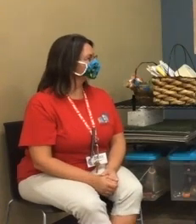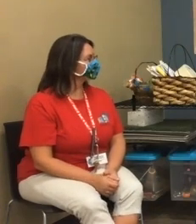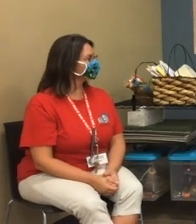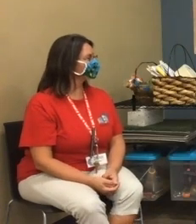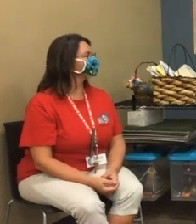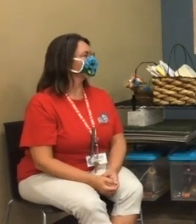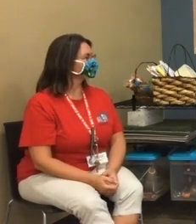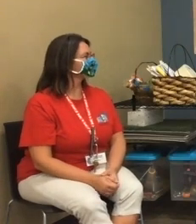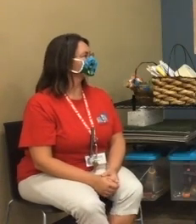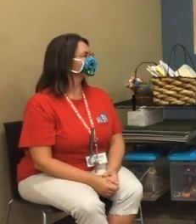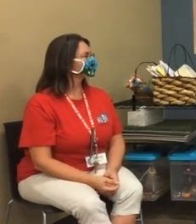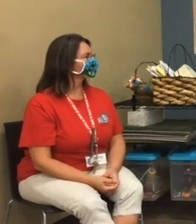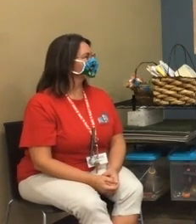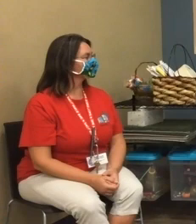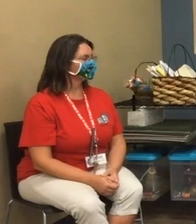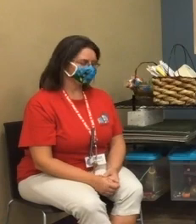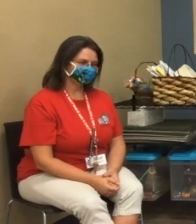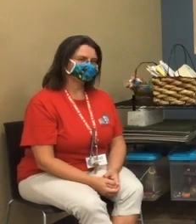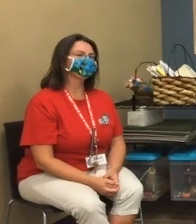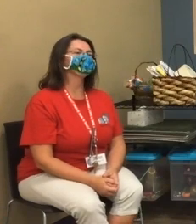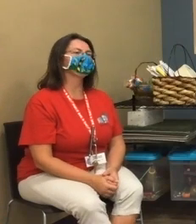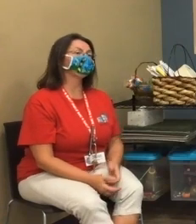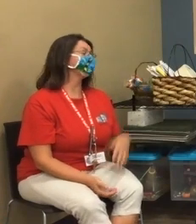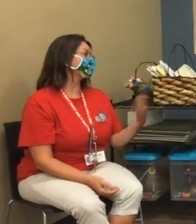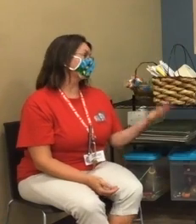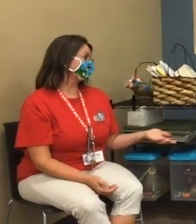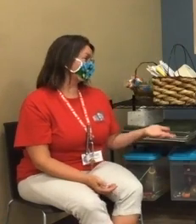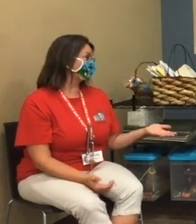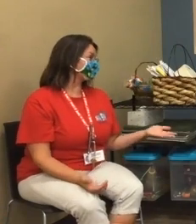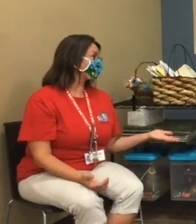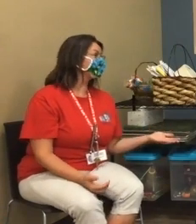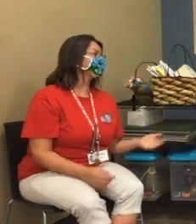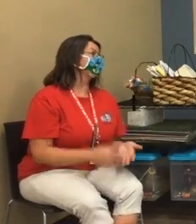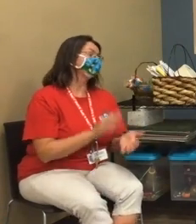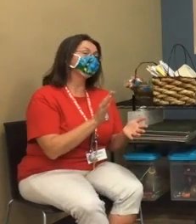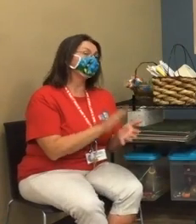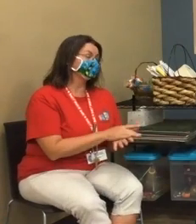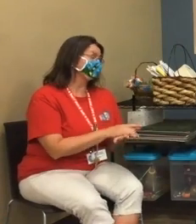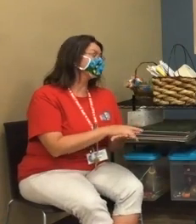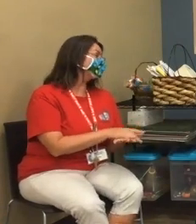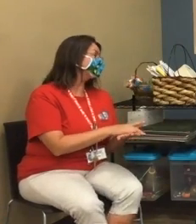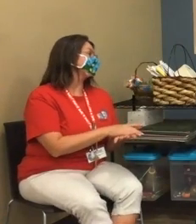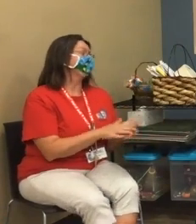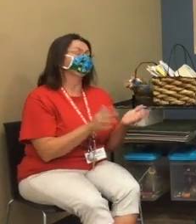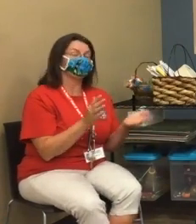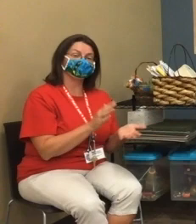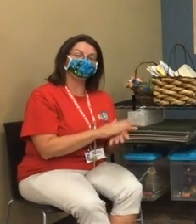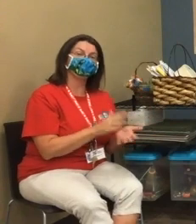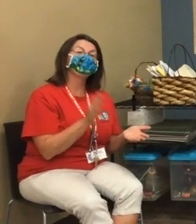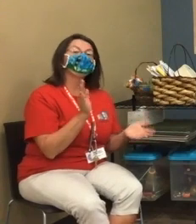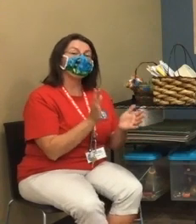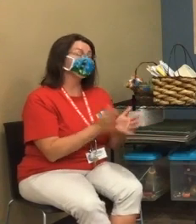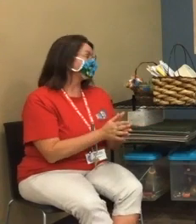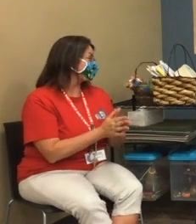more ideas as the school year rolls along. And have some of our regular parties like the Pumpkin Palooza in